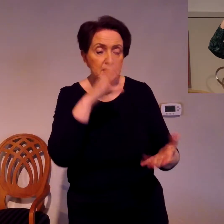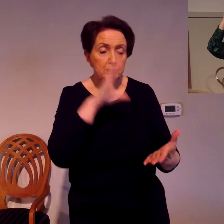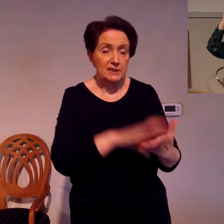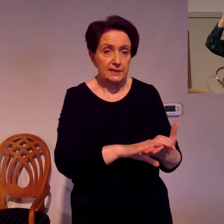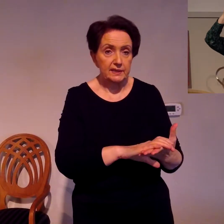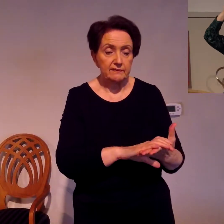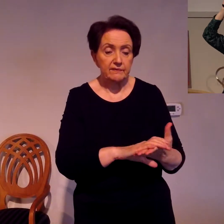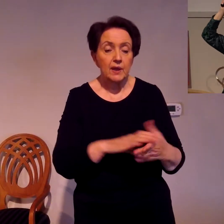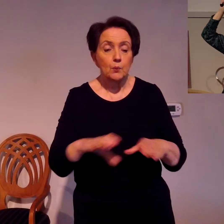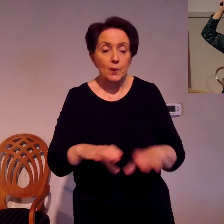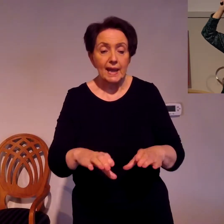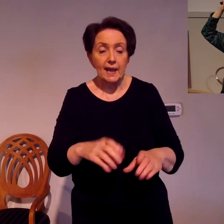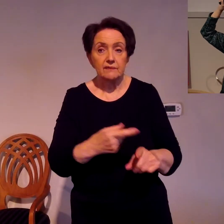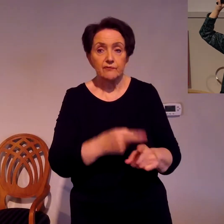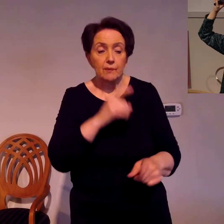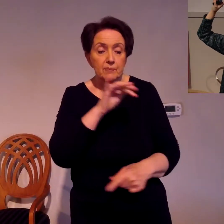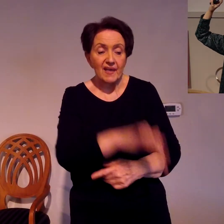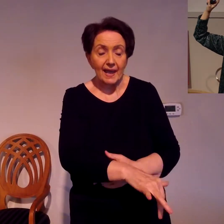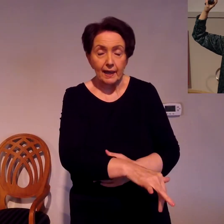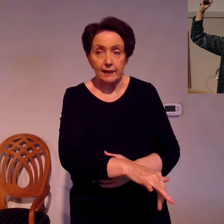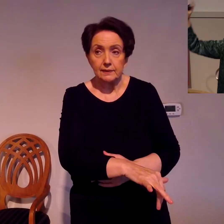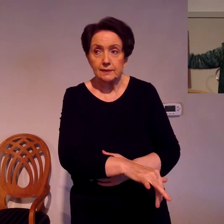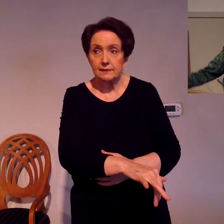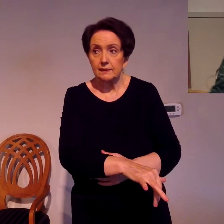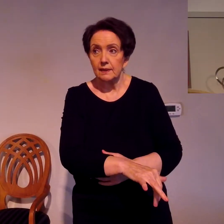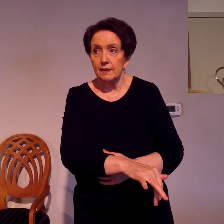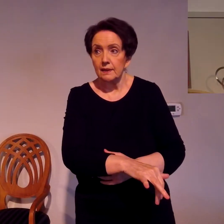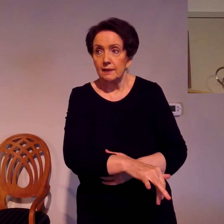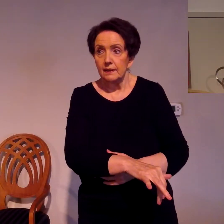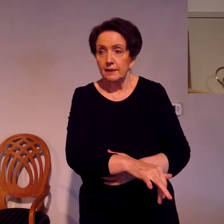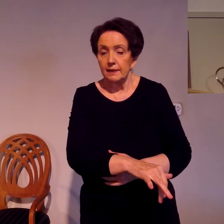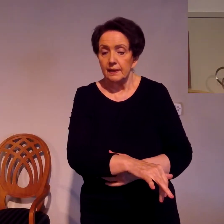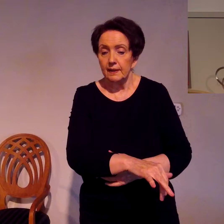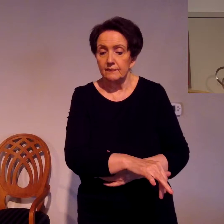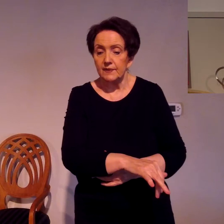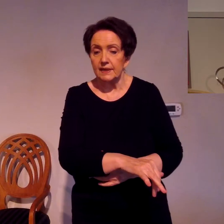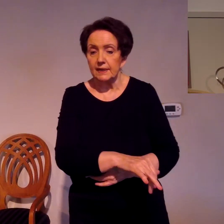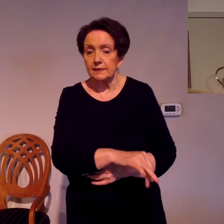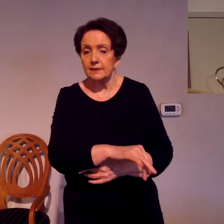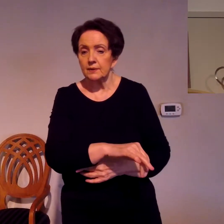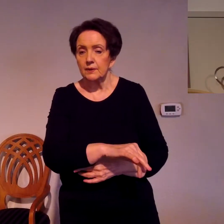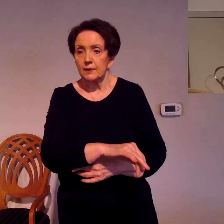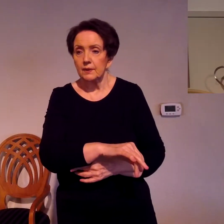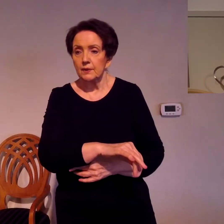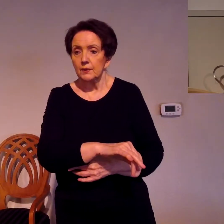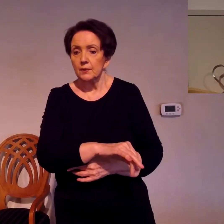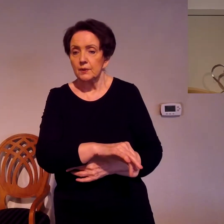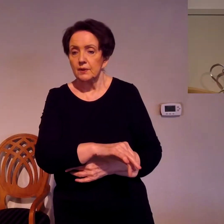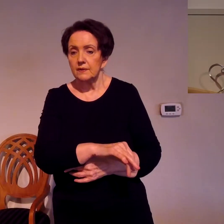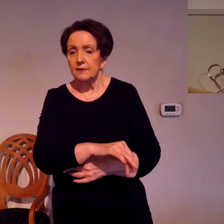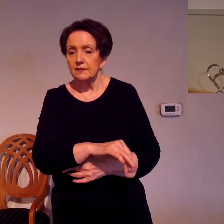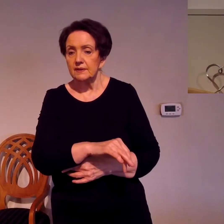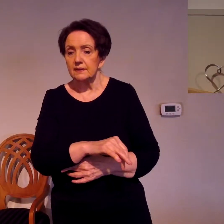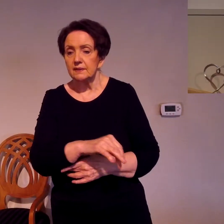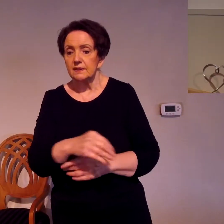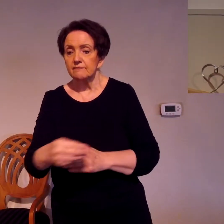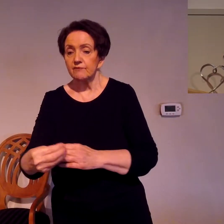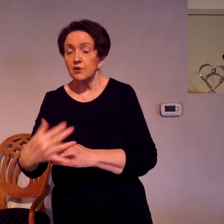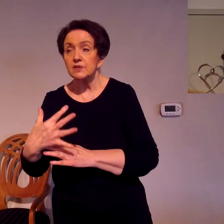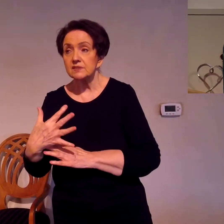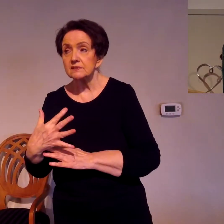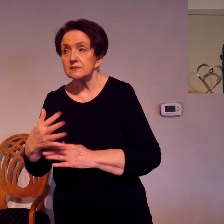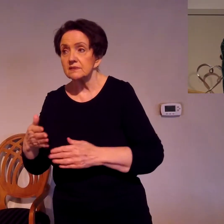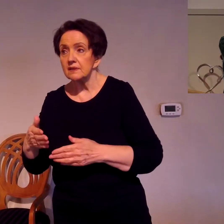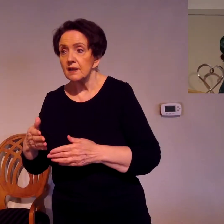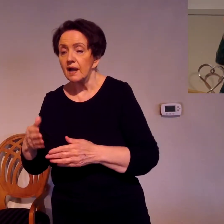belief, right? And then that cycles back into the way in which we select data. And then we